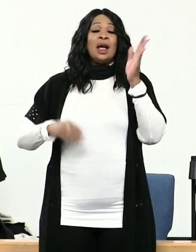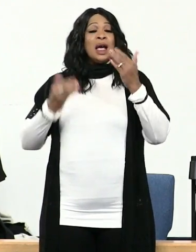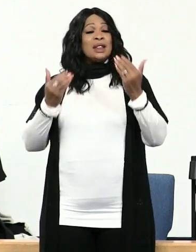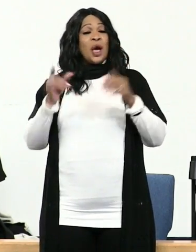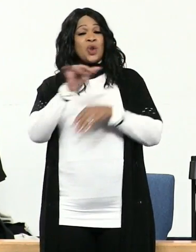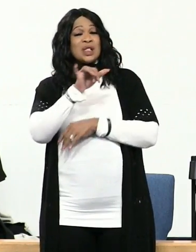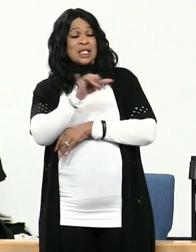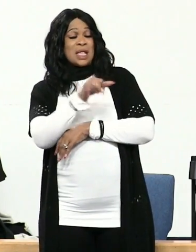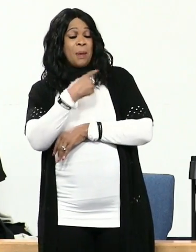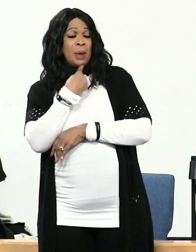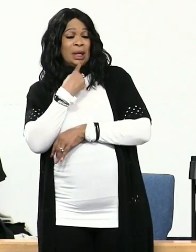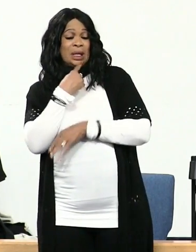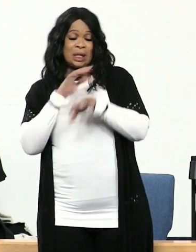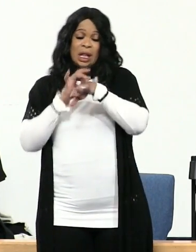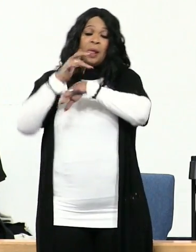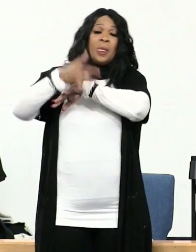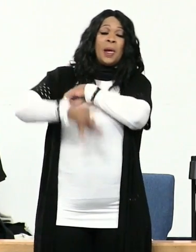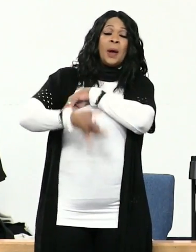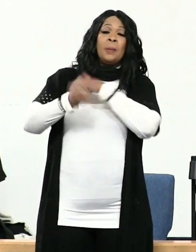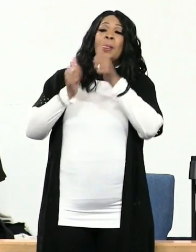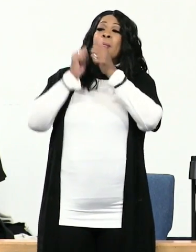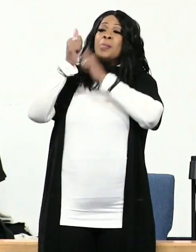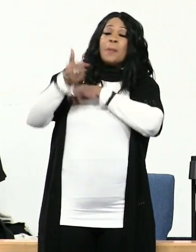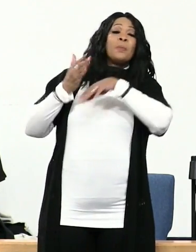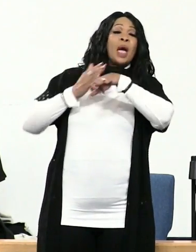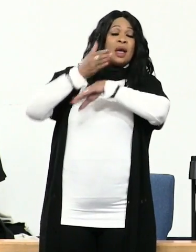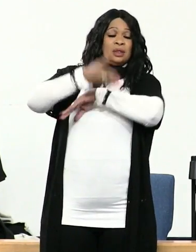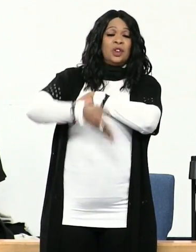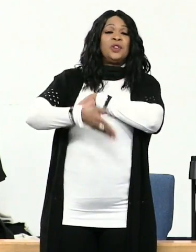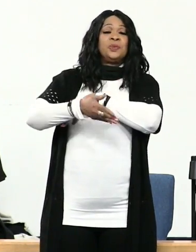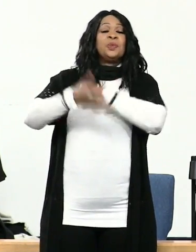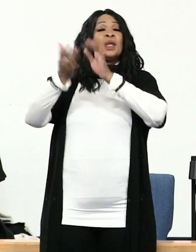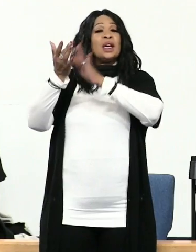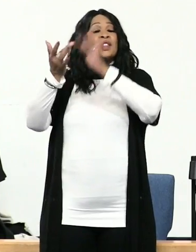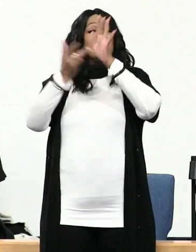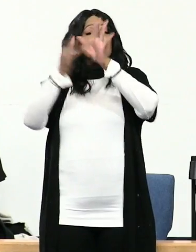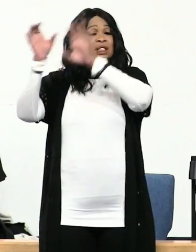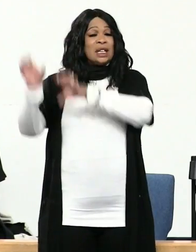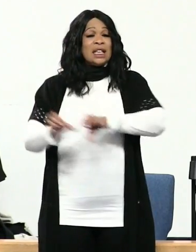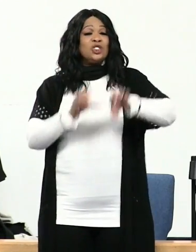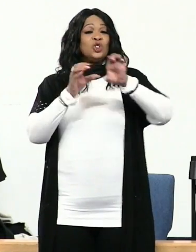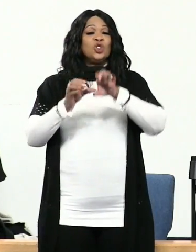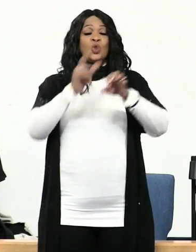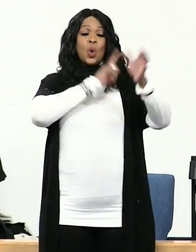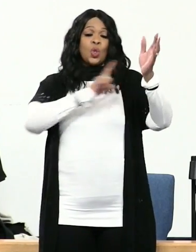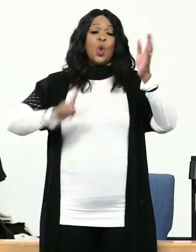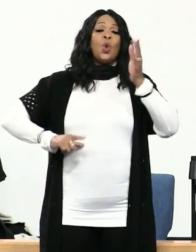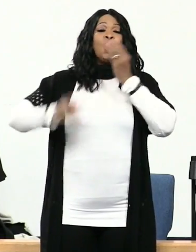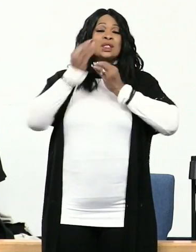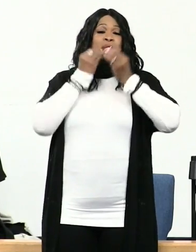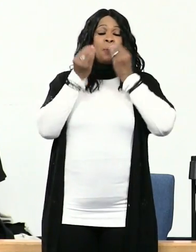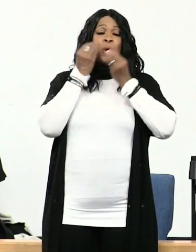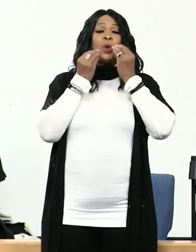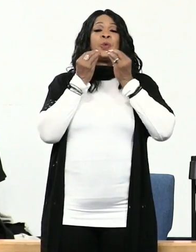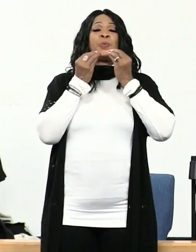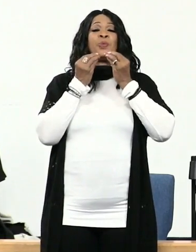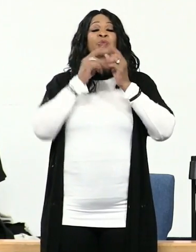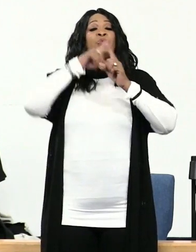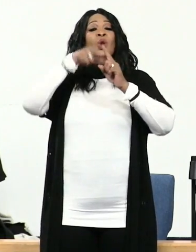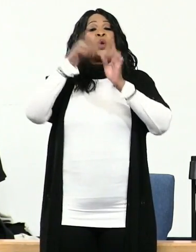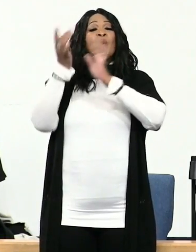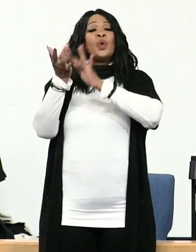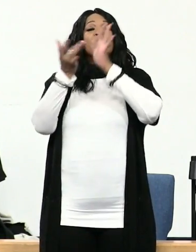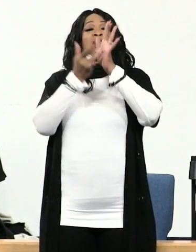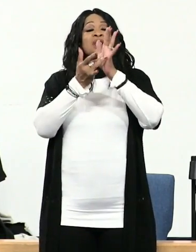the Passover in the text where Jesus, he instituted the Lord's Supper. When Jesus had